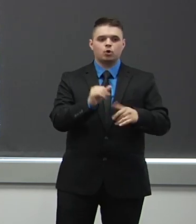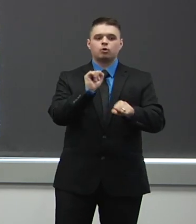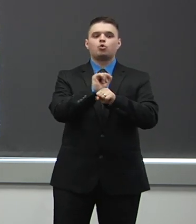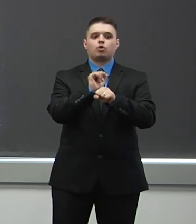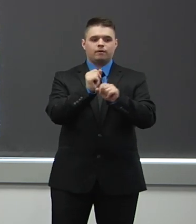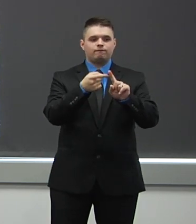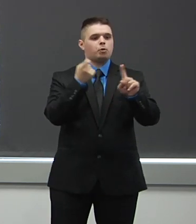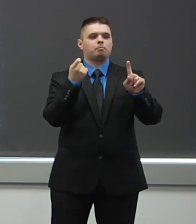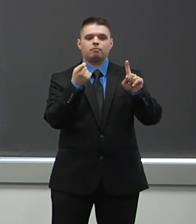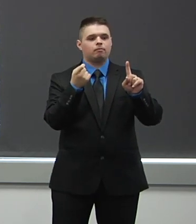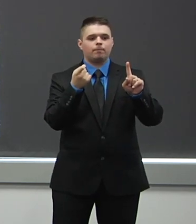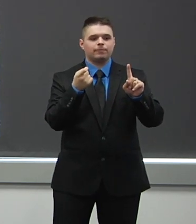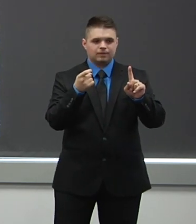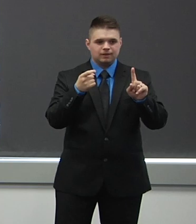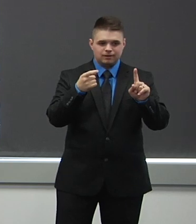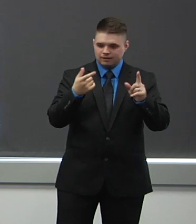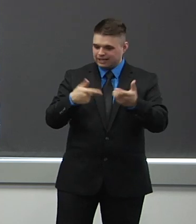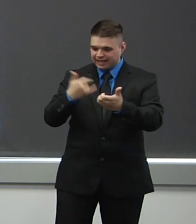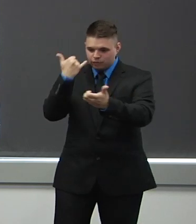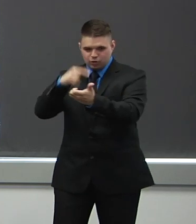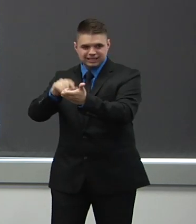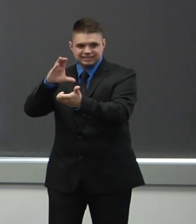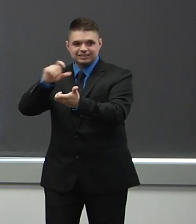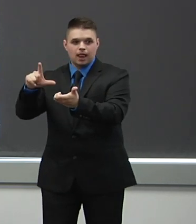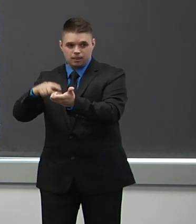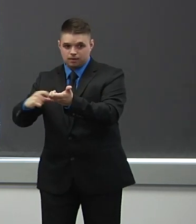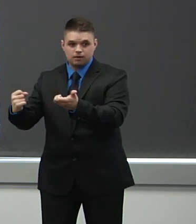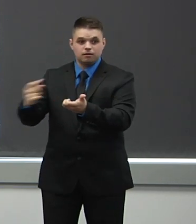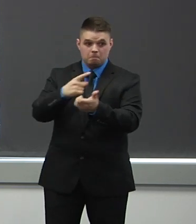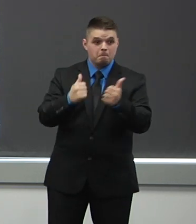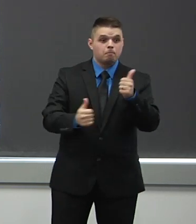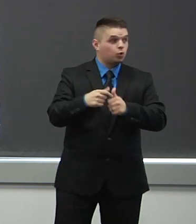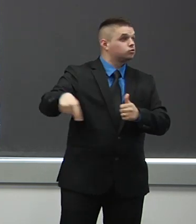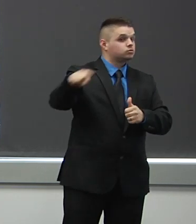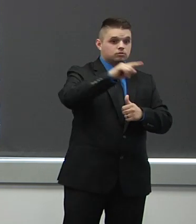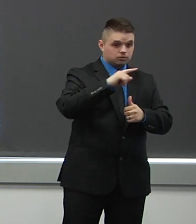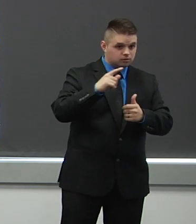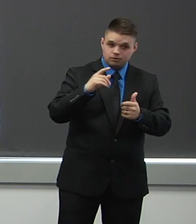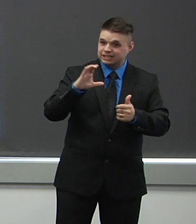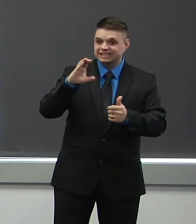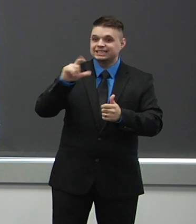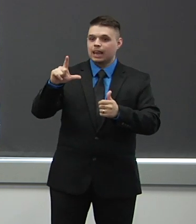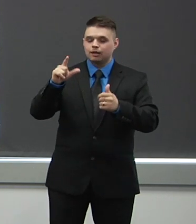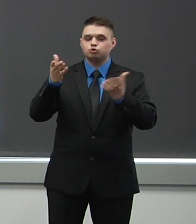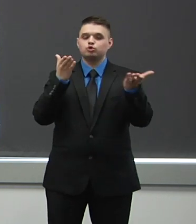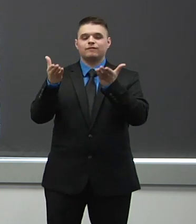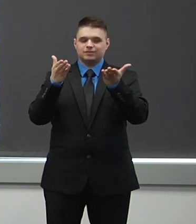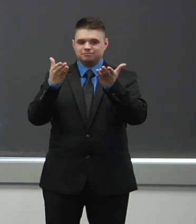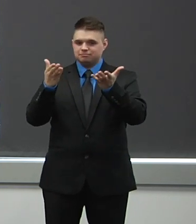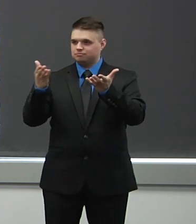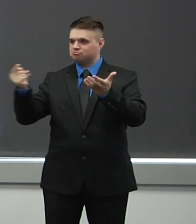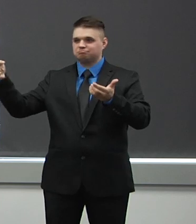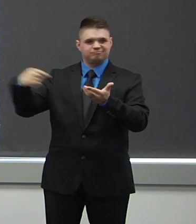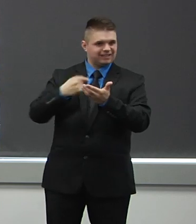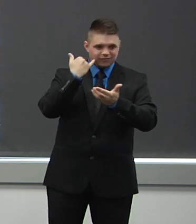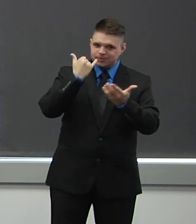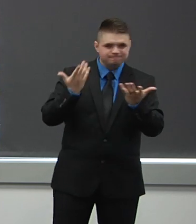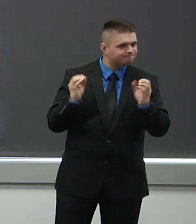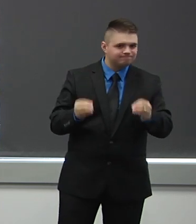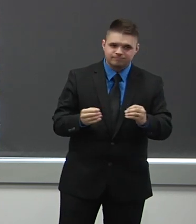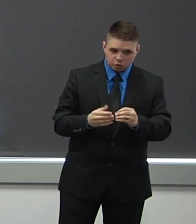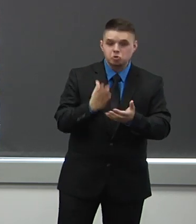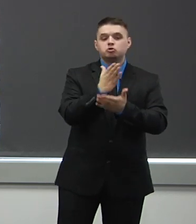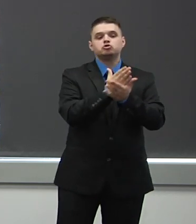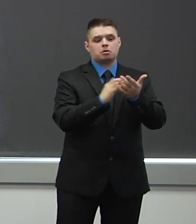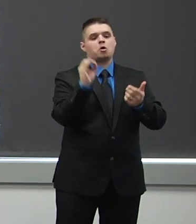have great swaths of Oregon that do not receive cell service. So this is an option that is available in parts of Oregon, and we can work with